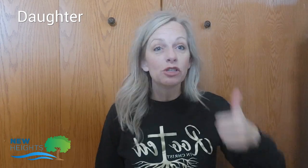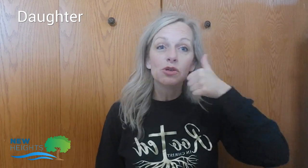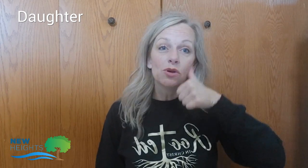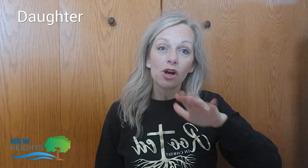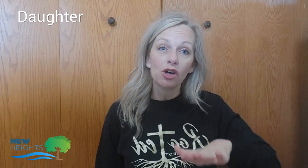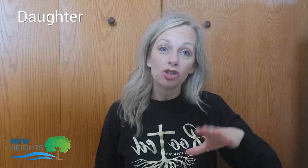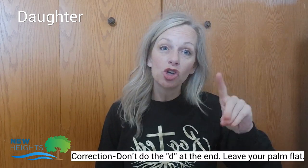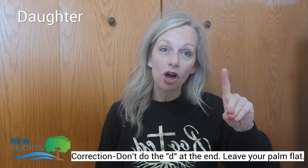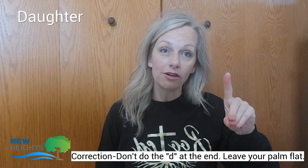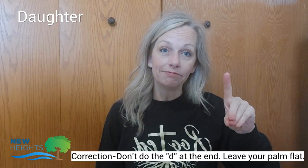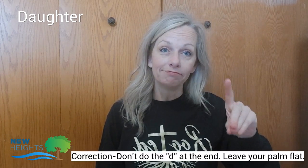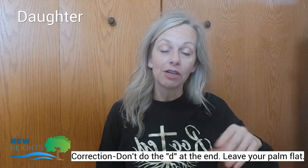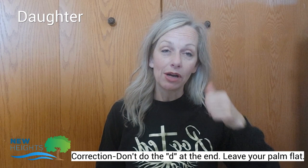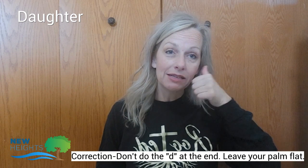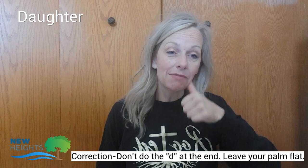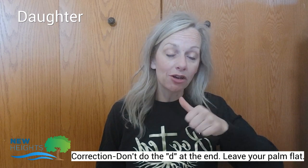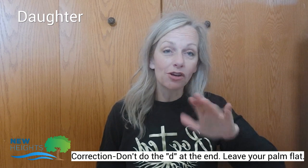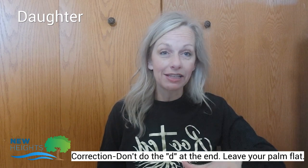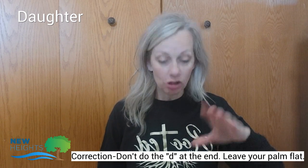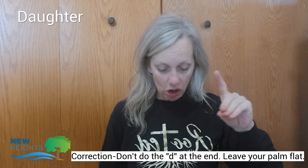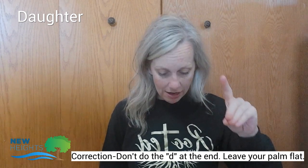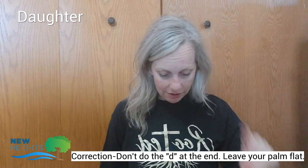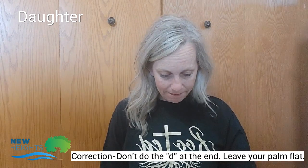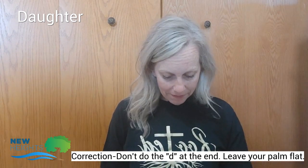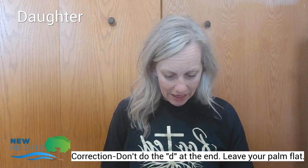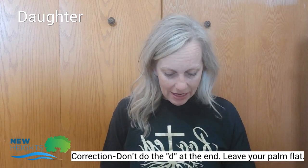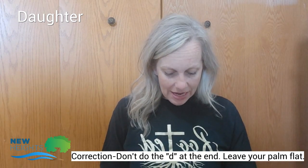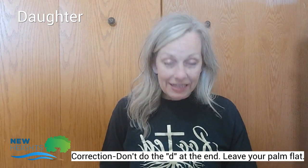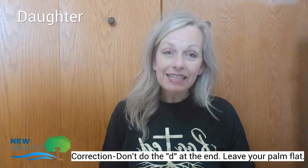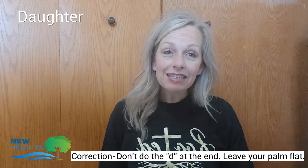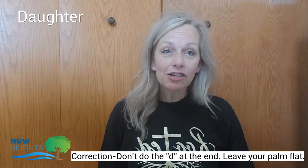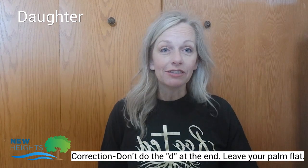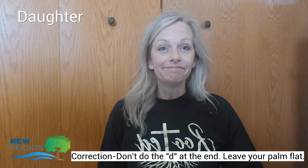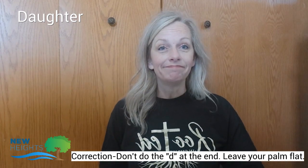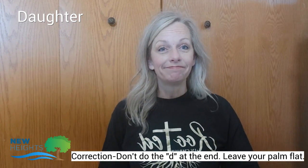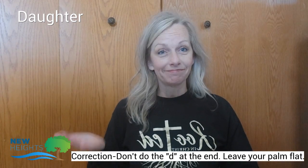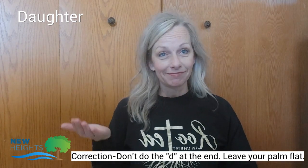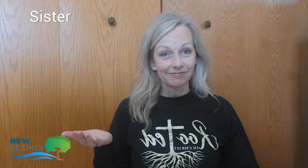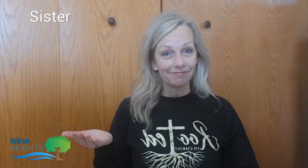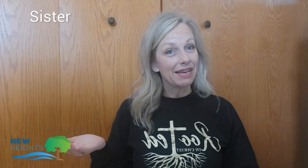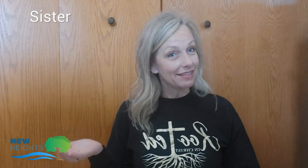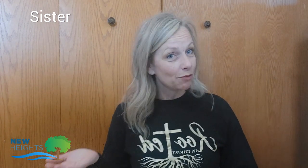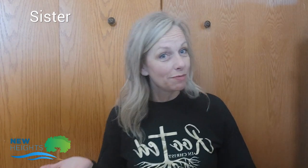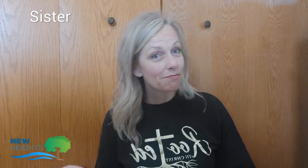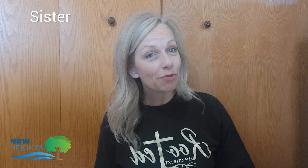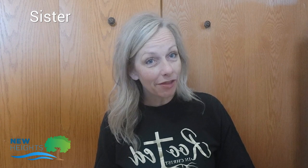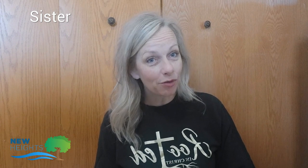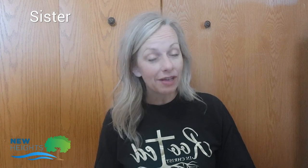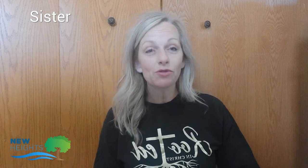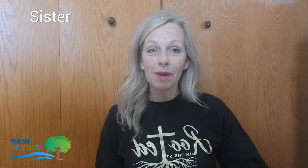do daughter. All right, my girl, that's a child. Sister, based on what brother was. Remember,